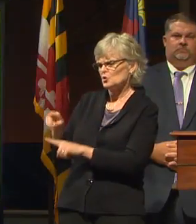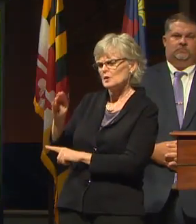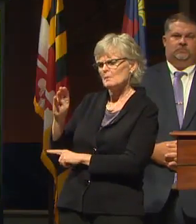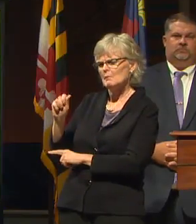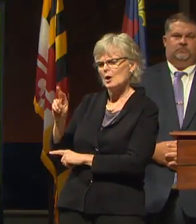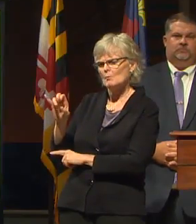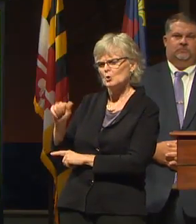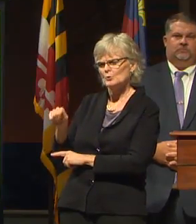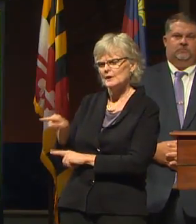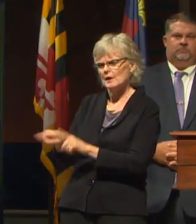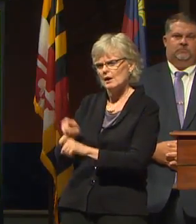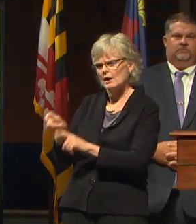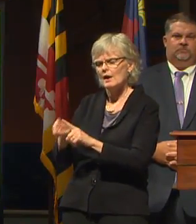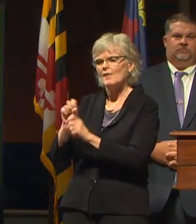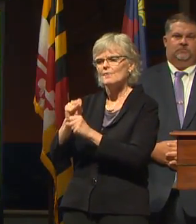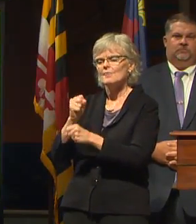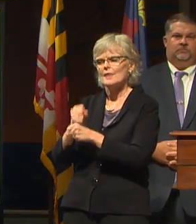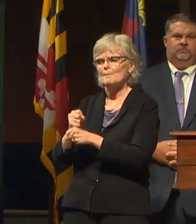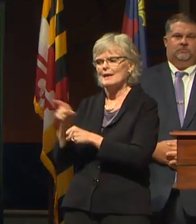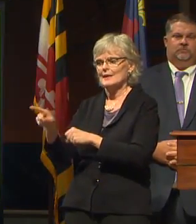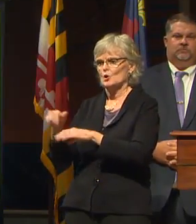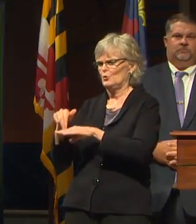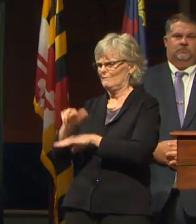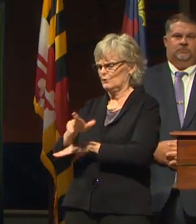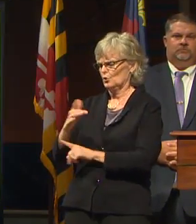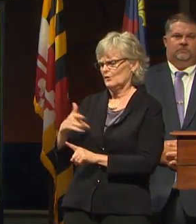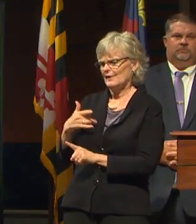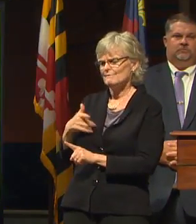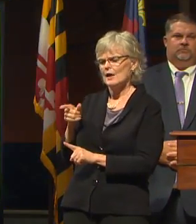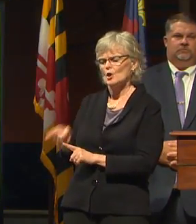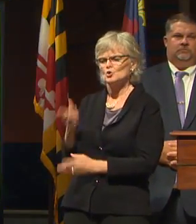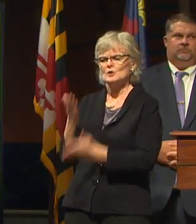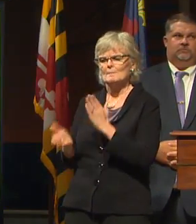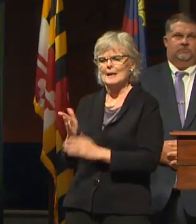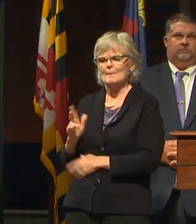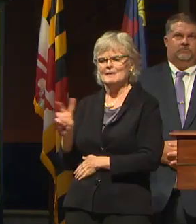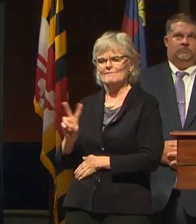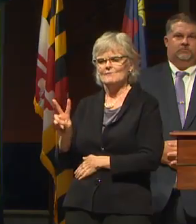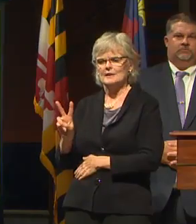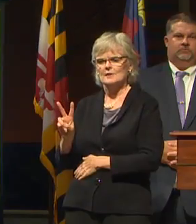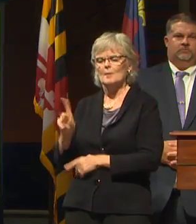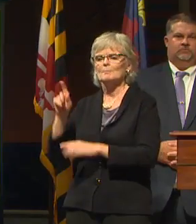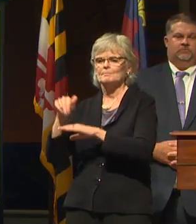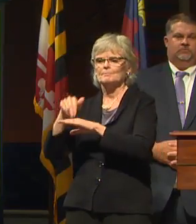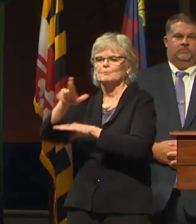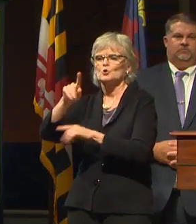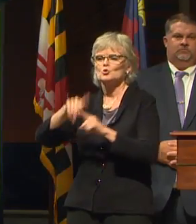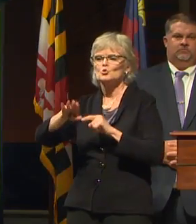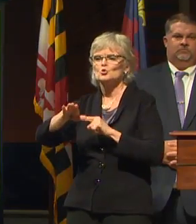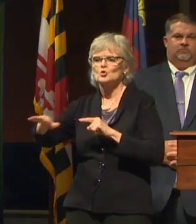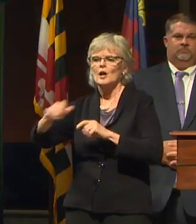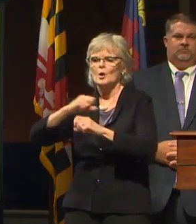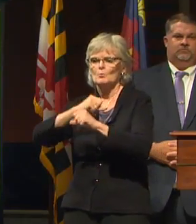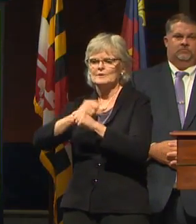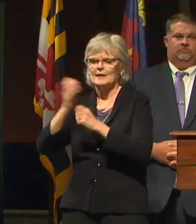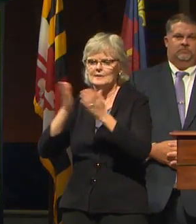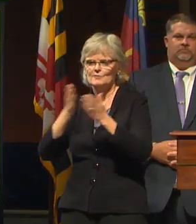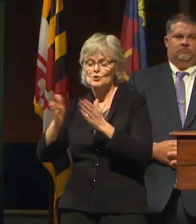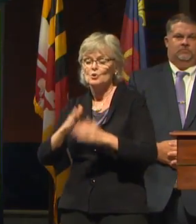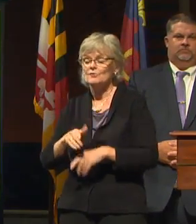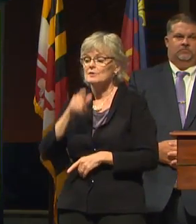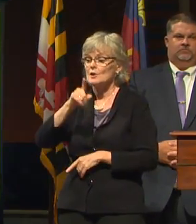needs. And they make an immediate referral when they think that she might be a victim of trafficking to Child Protective Services.